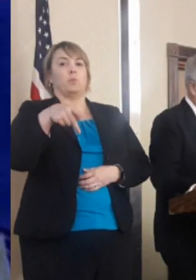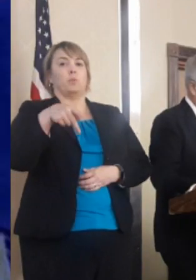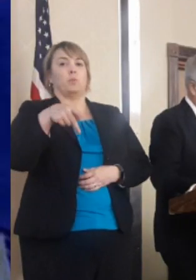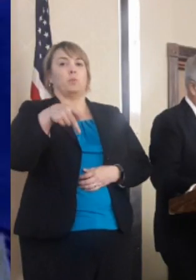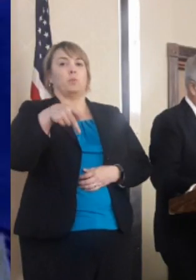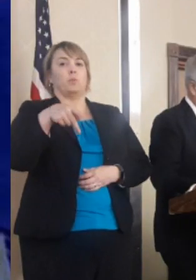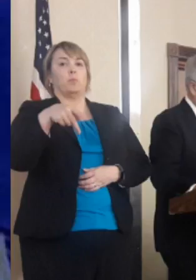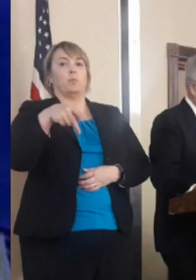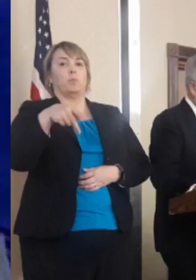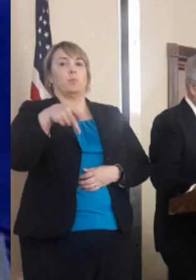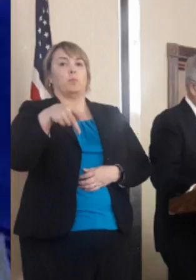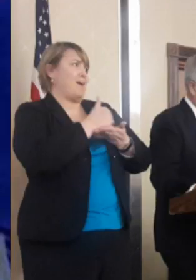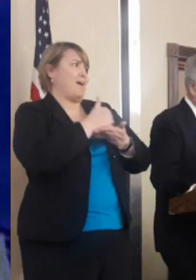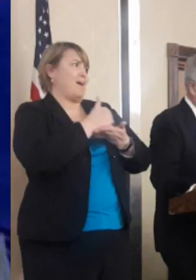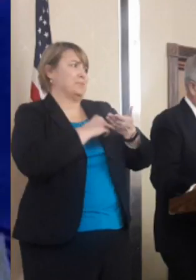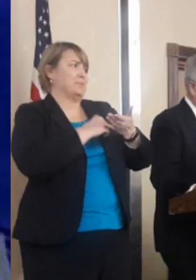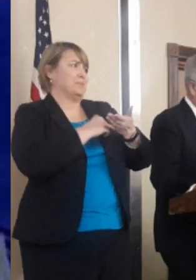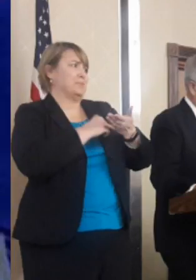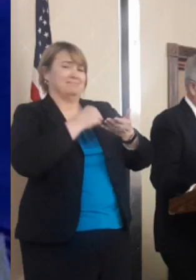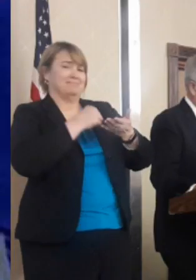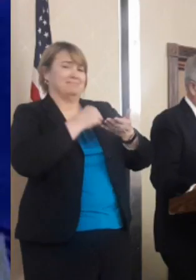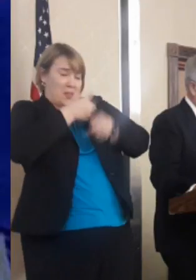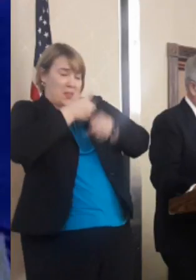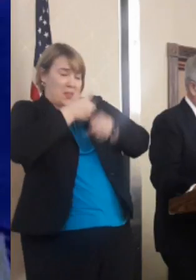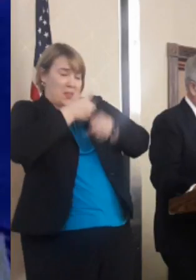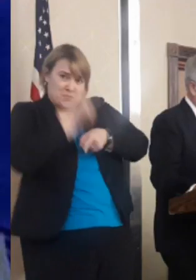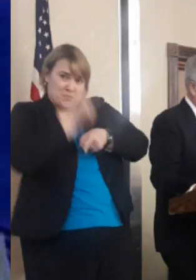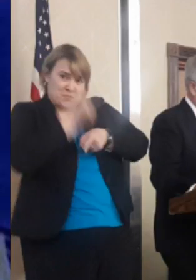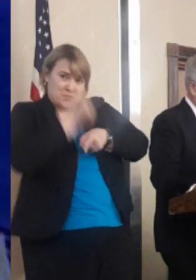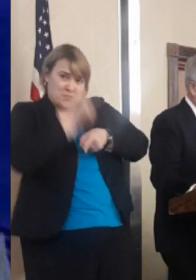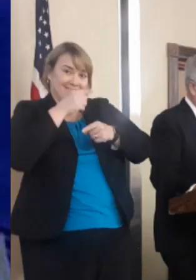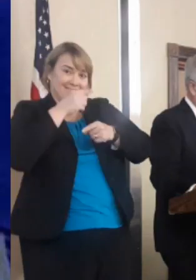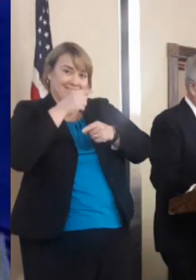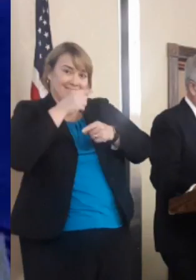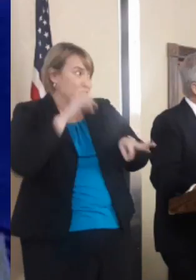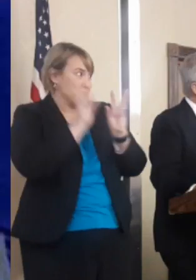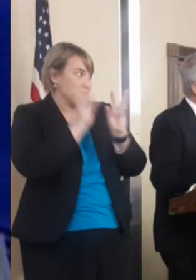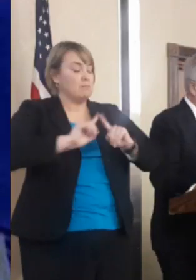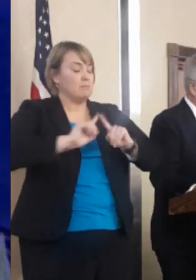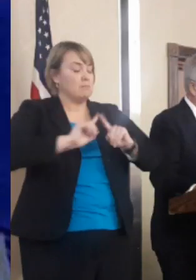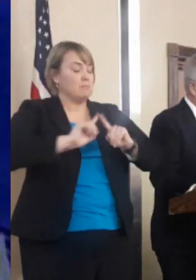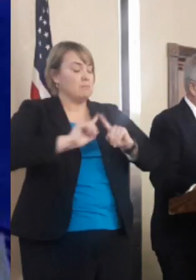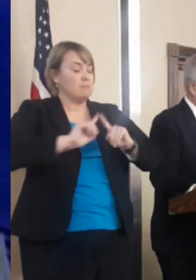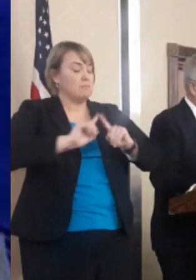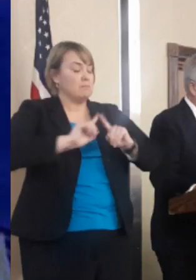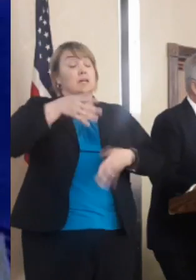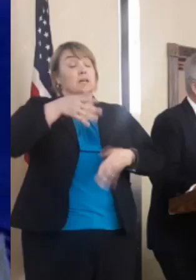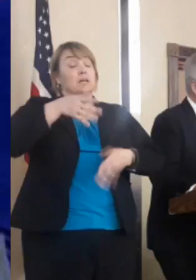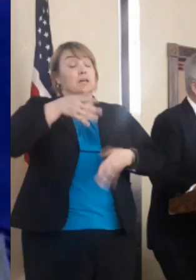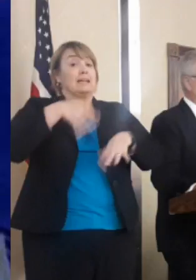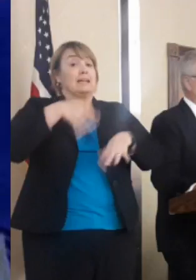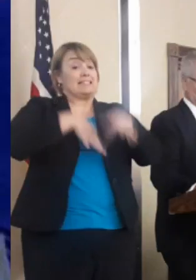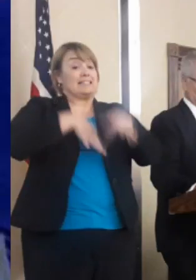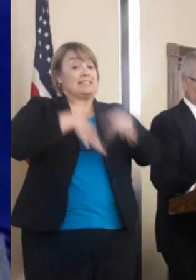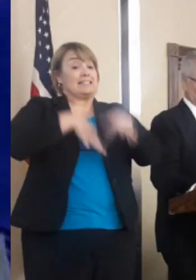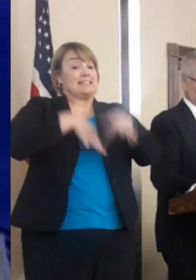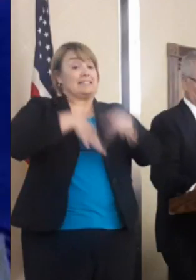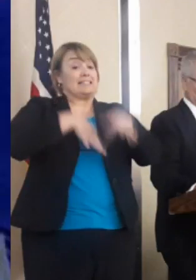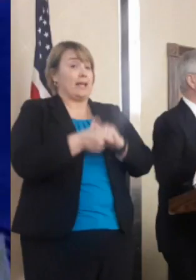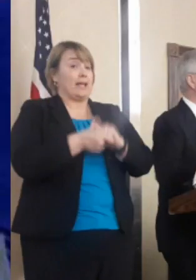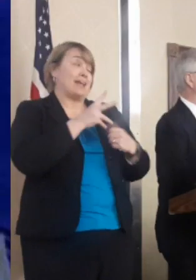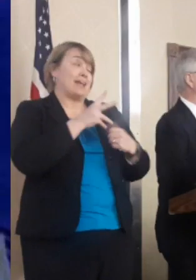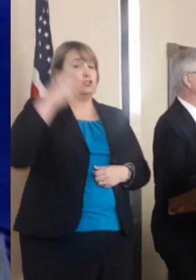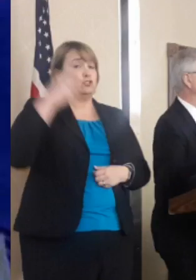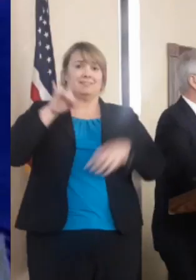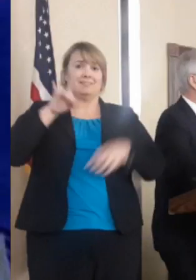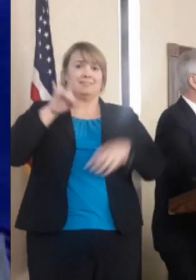But instead of making the changes, which as the chairman said, have been out on the internet for everyone to see since January, I